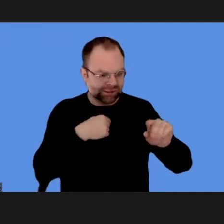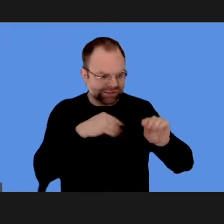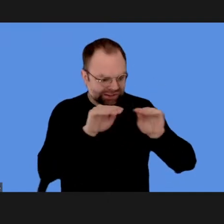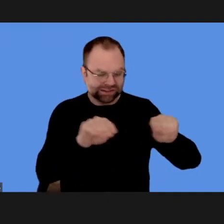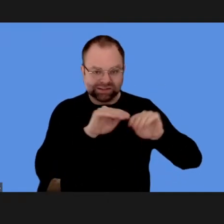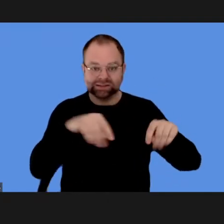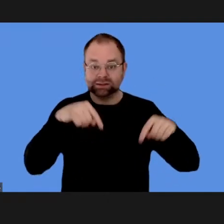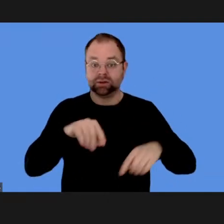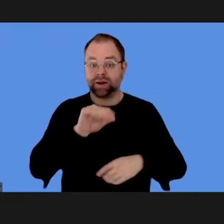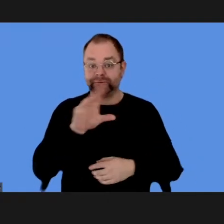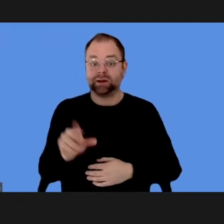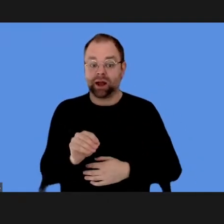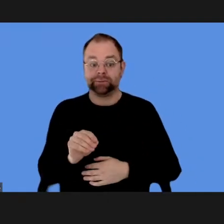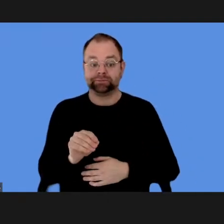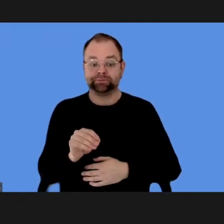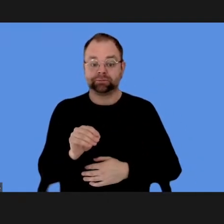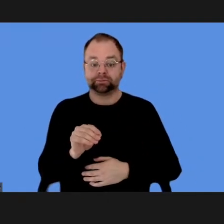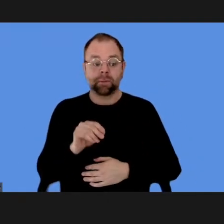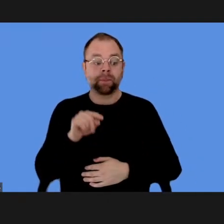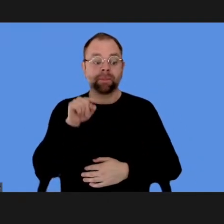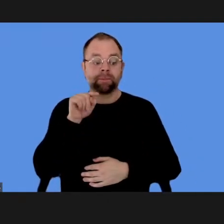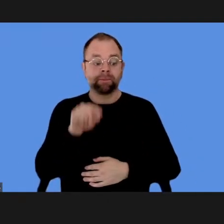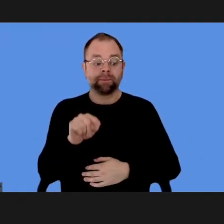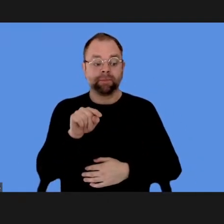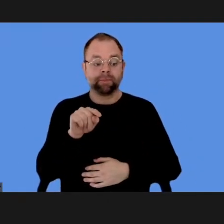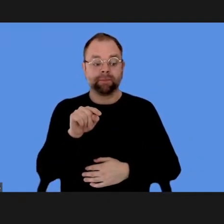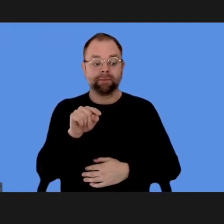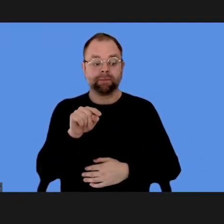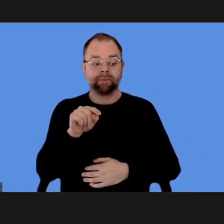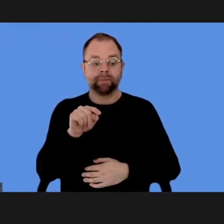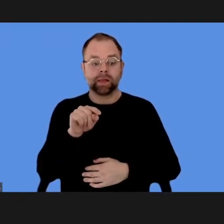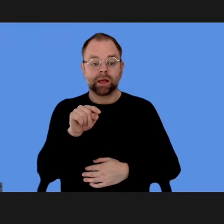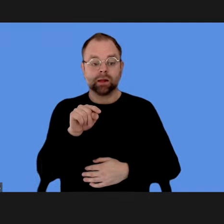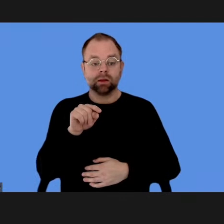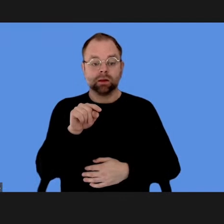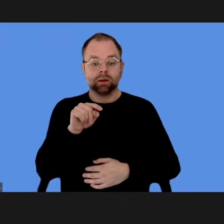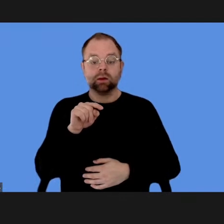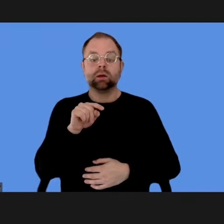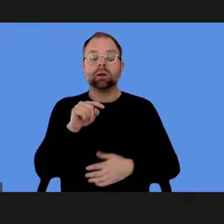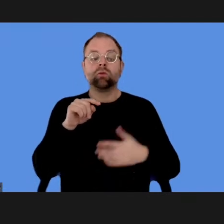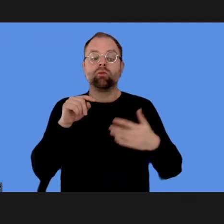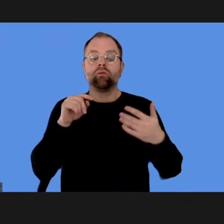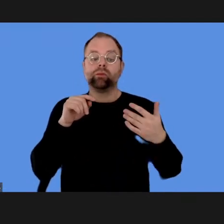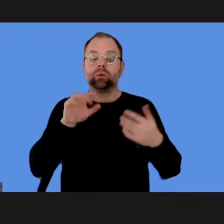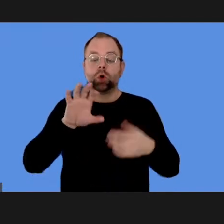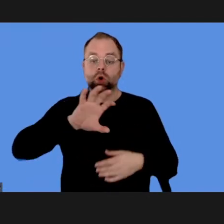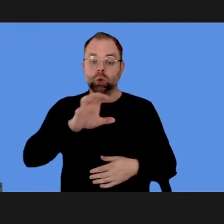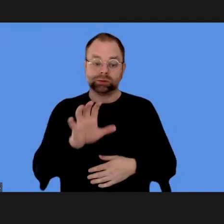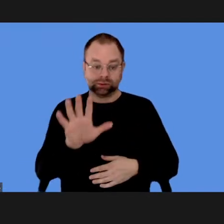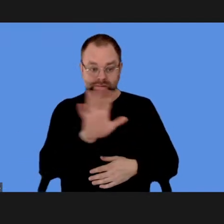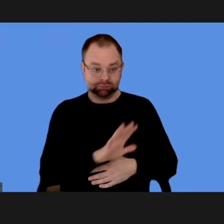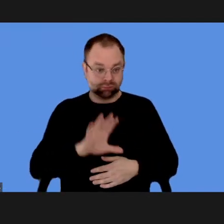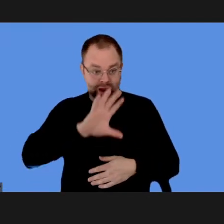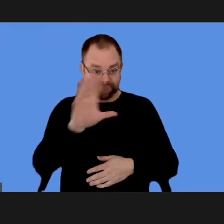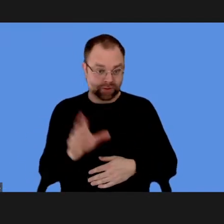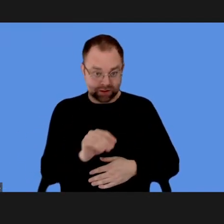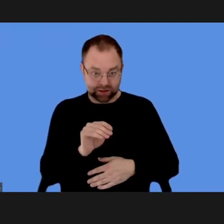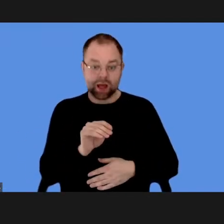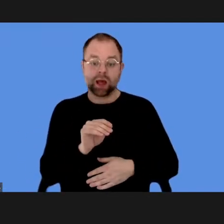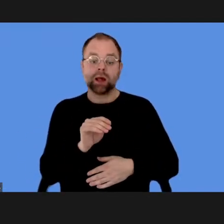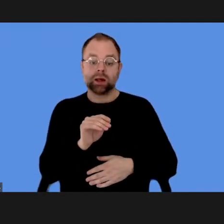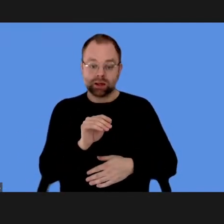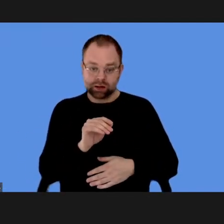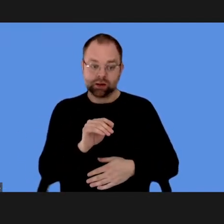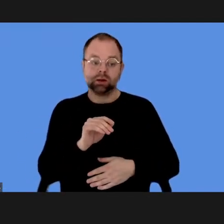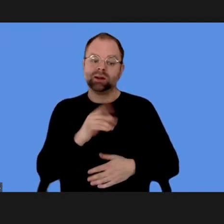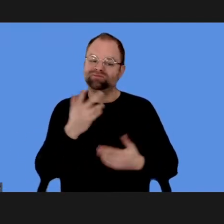So we think there is a need for massive training in the STEAM field in order